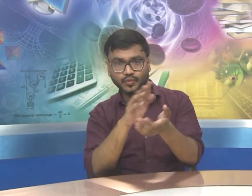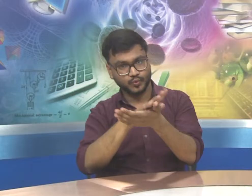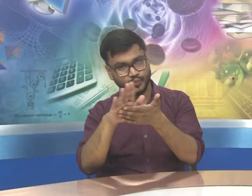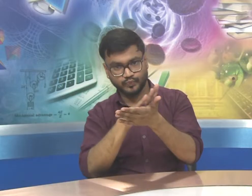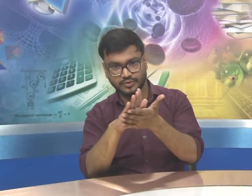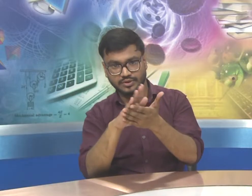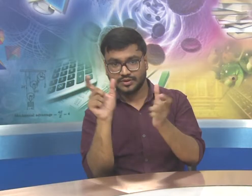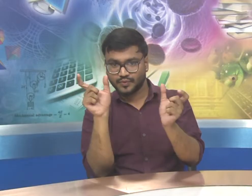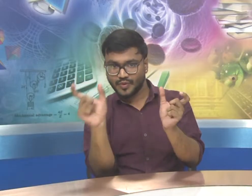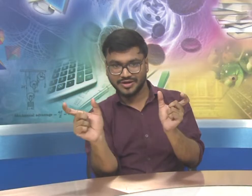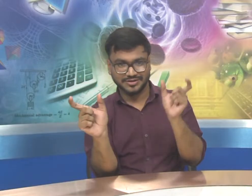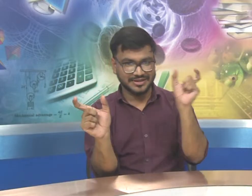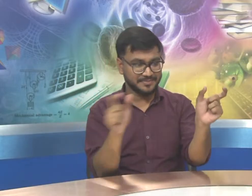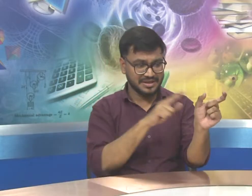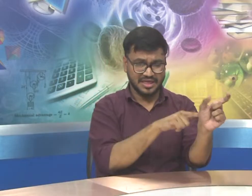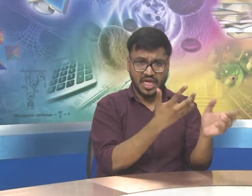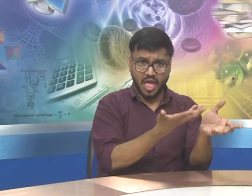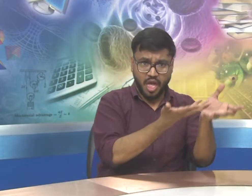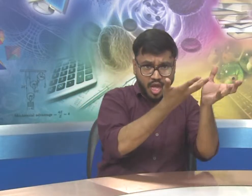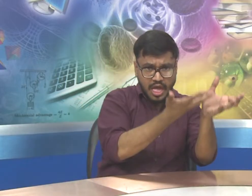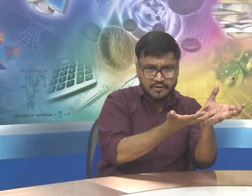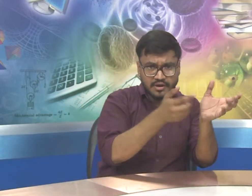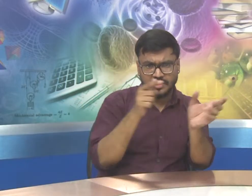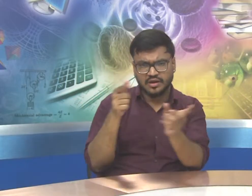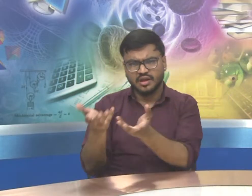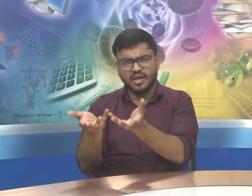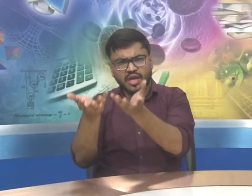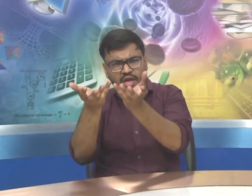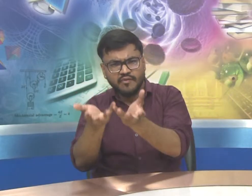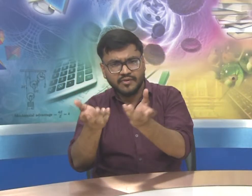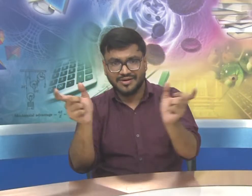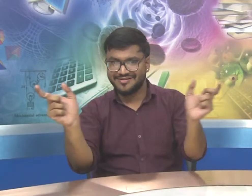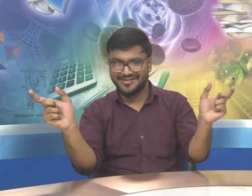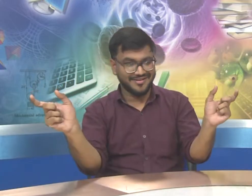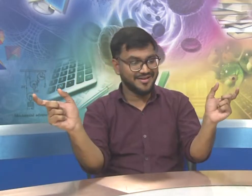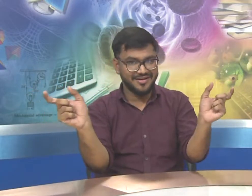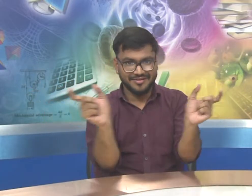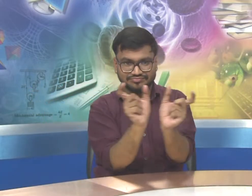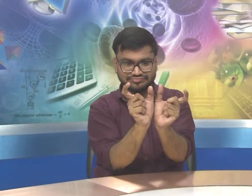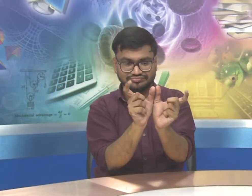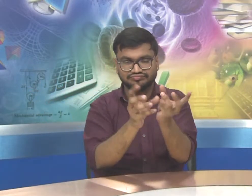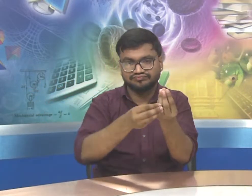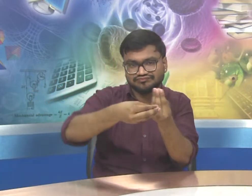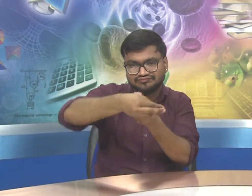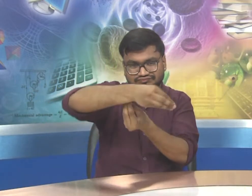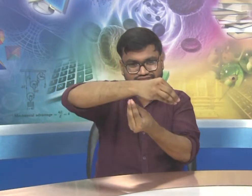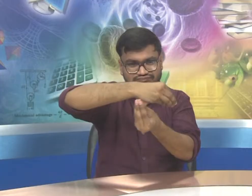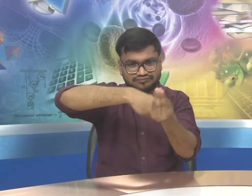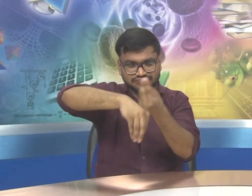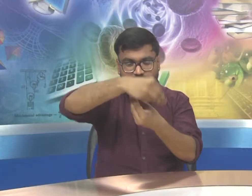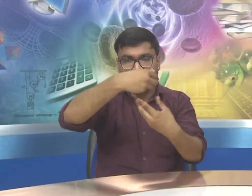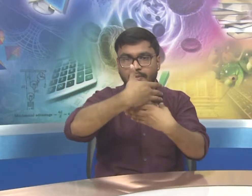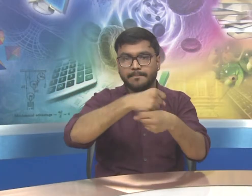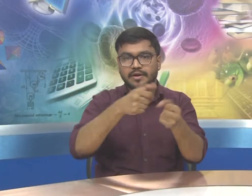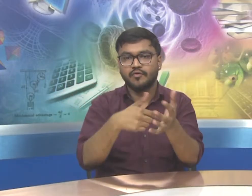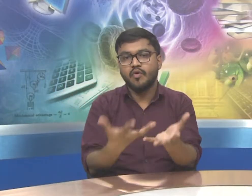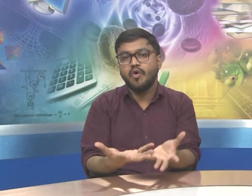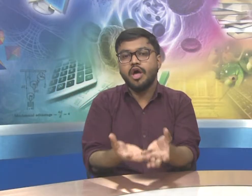One oxygen atom at 16 mass unit each and two hydrogen atom at